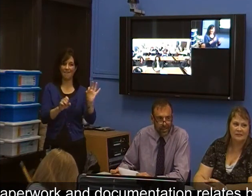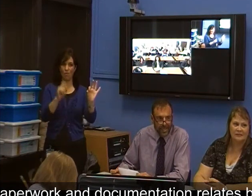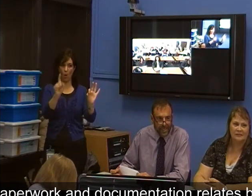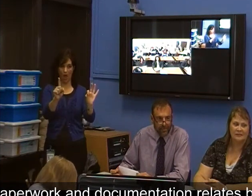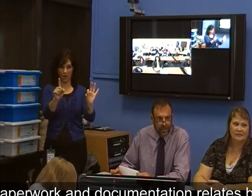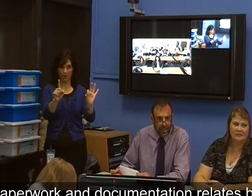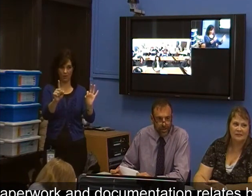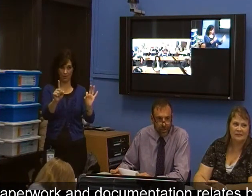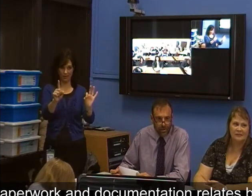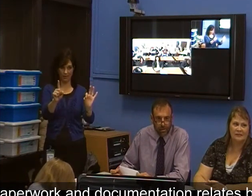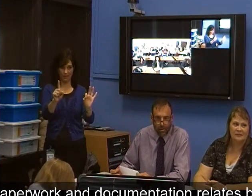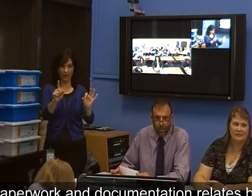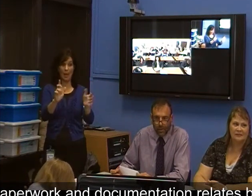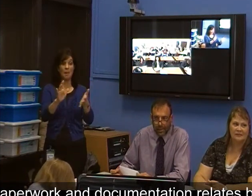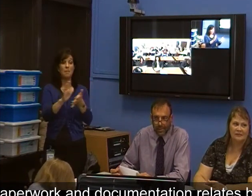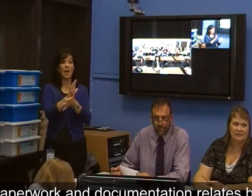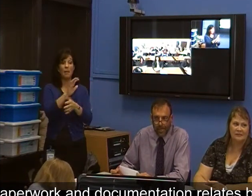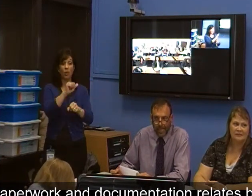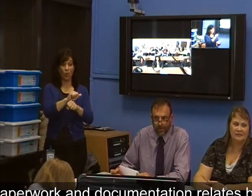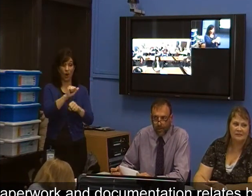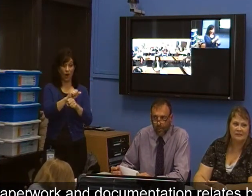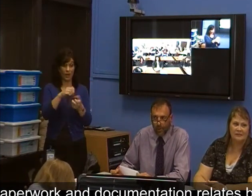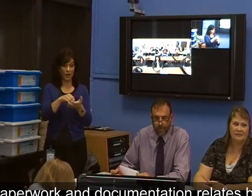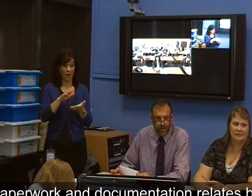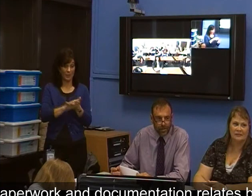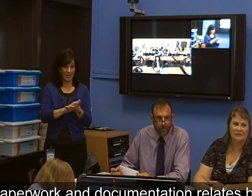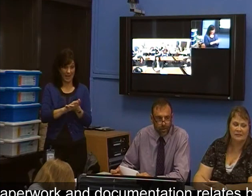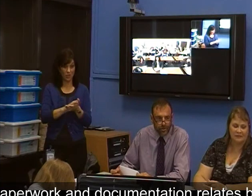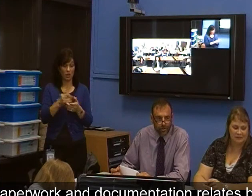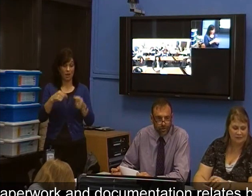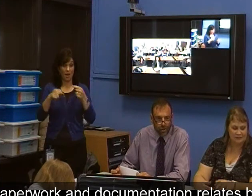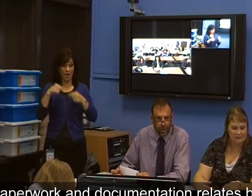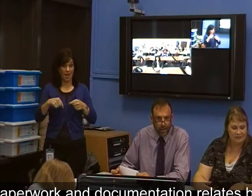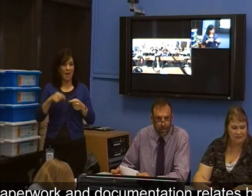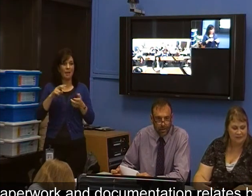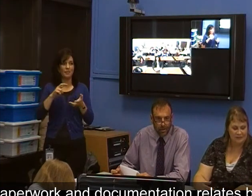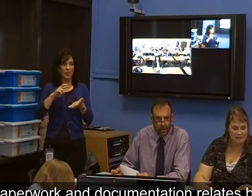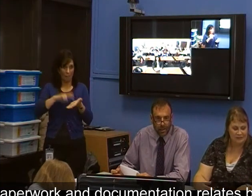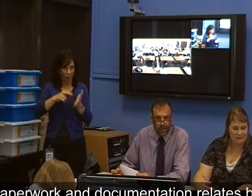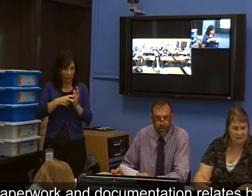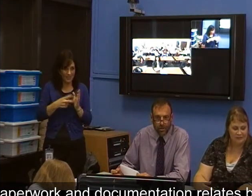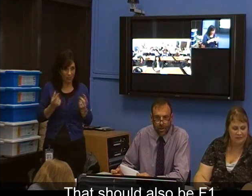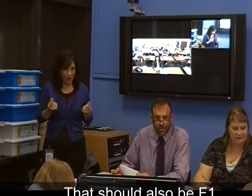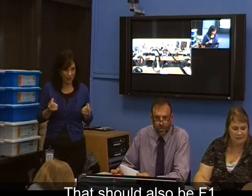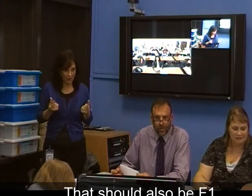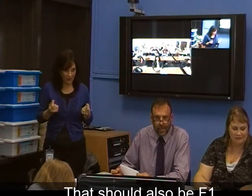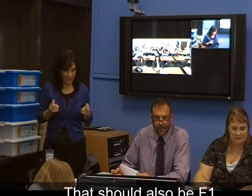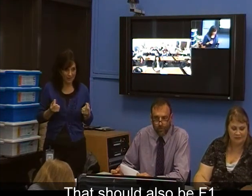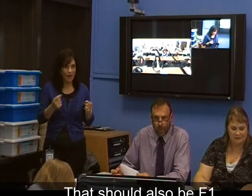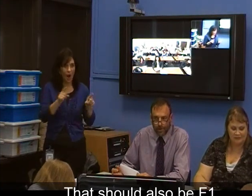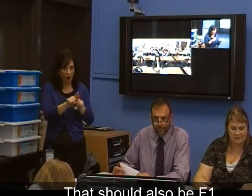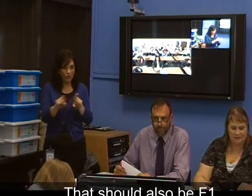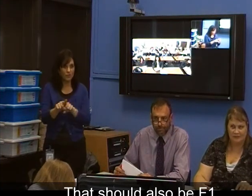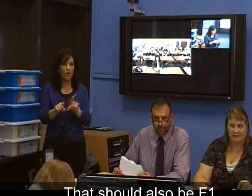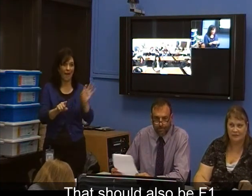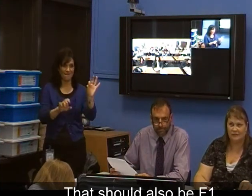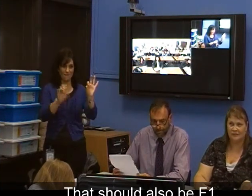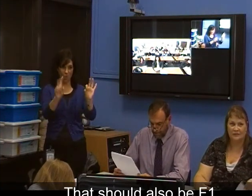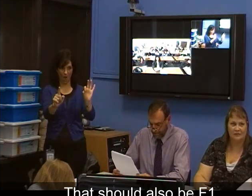Paperwork and documentation relates back to the purpose of what you're doing. That should also be F1.